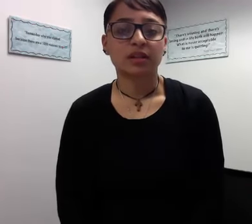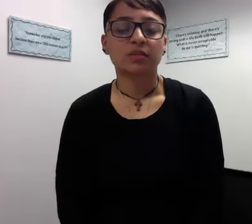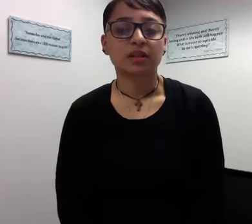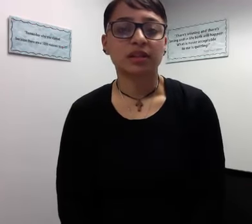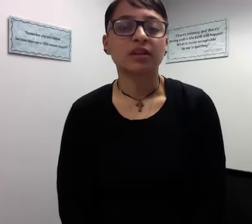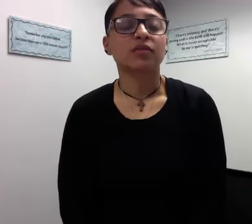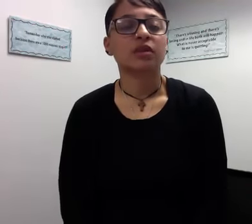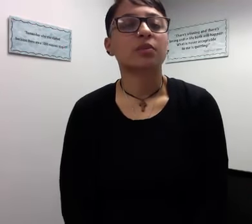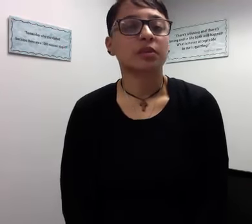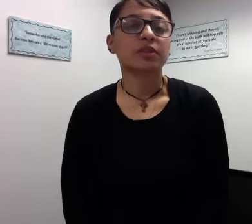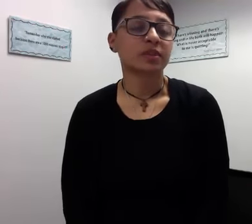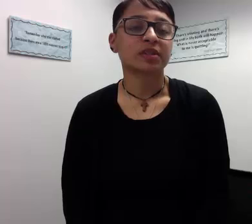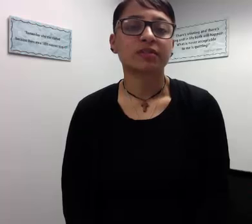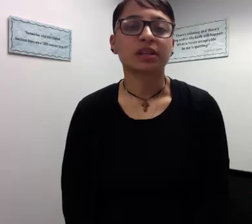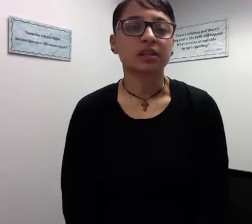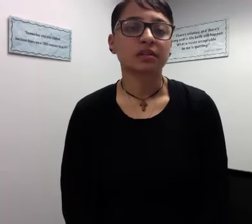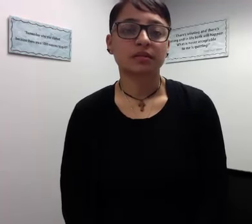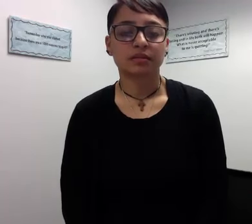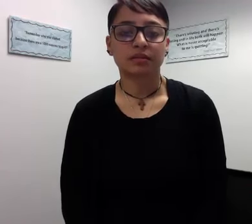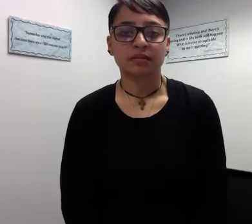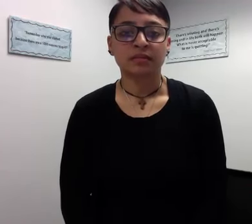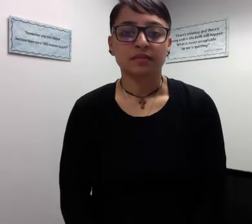put aside for that purpose specifically.